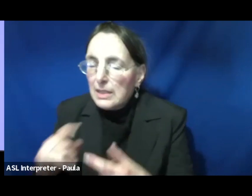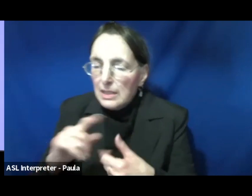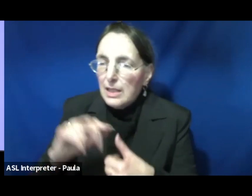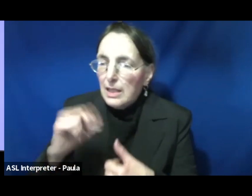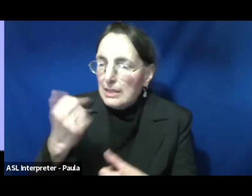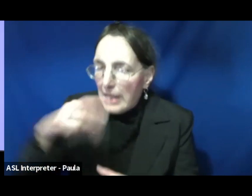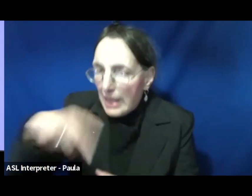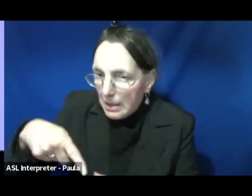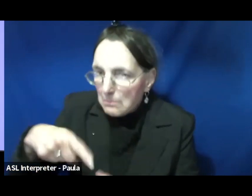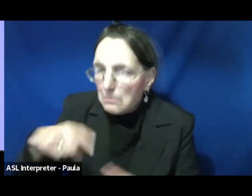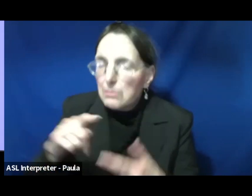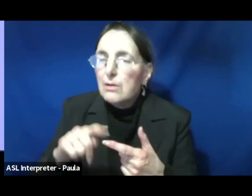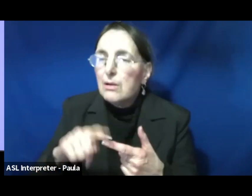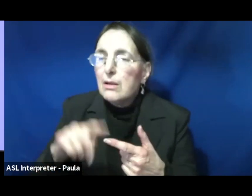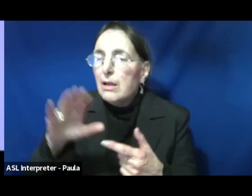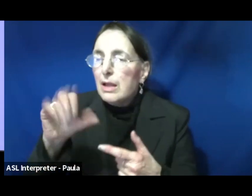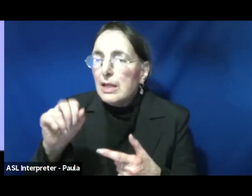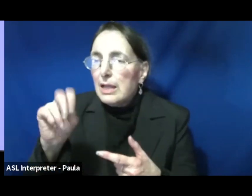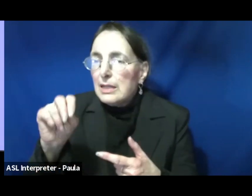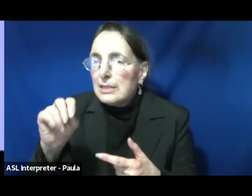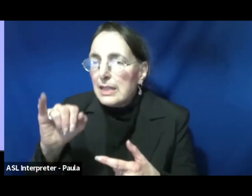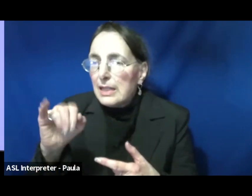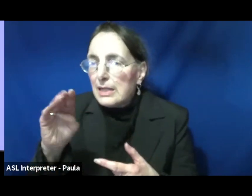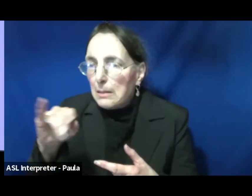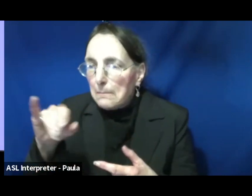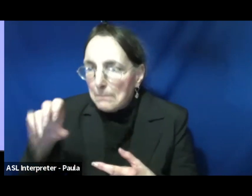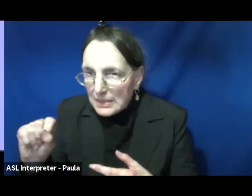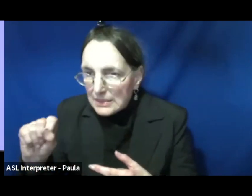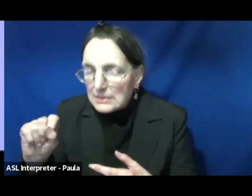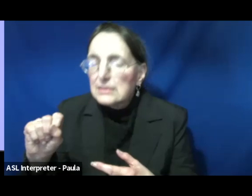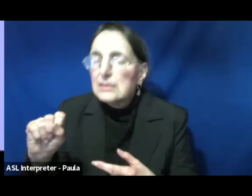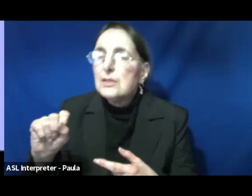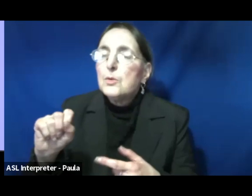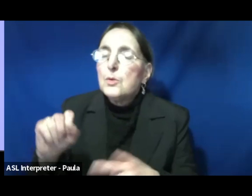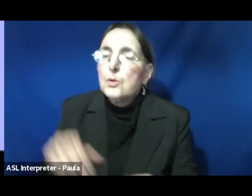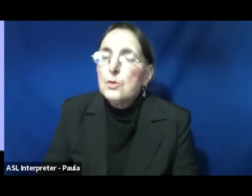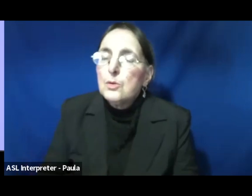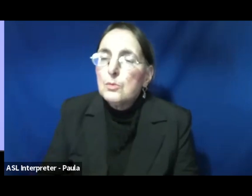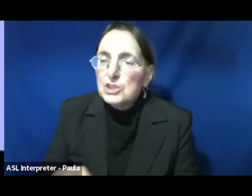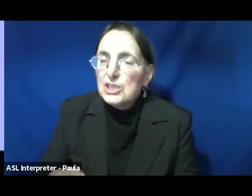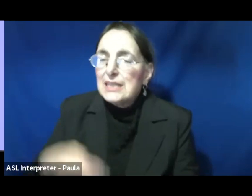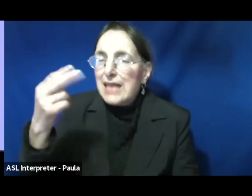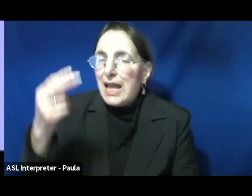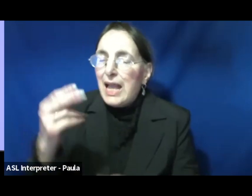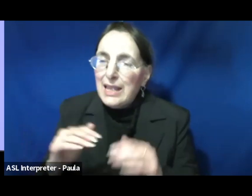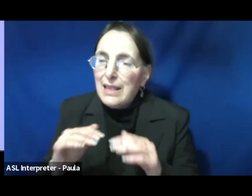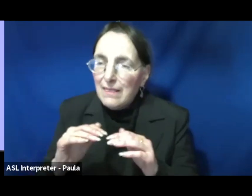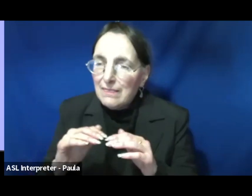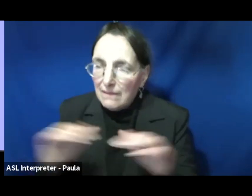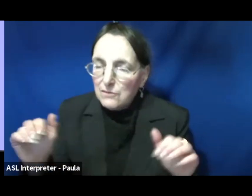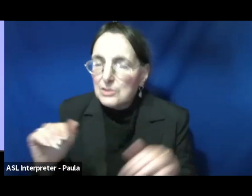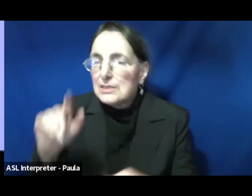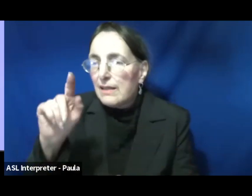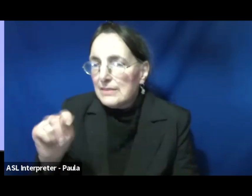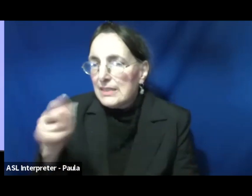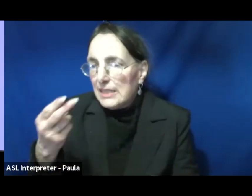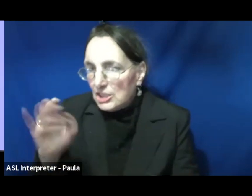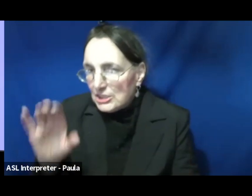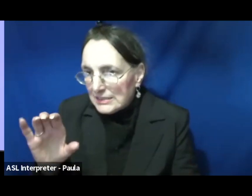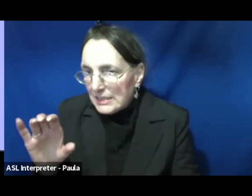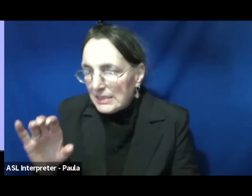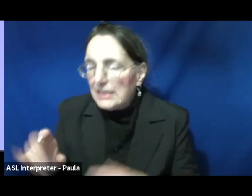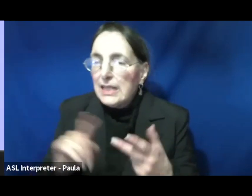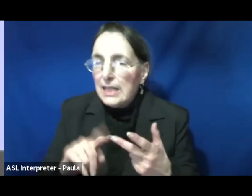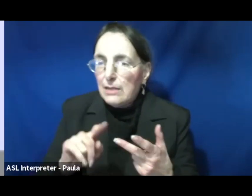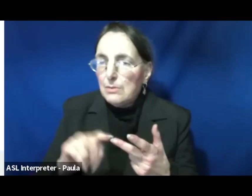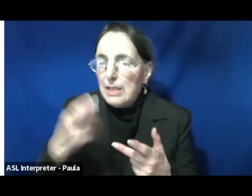THC cannabis, right, which has high levels of tetrahydrocannabinol, THC, which is a psychoactive component. And we have hops,